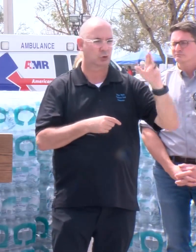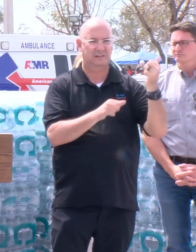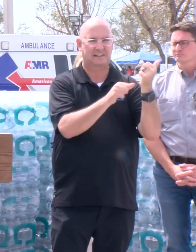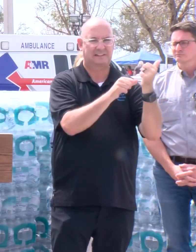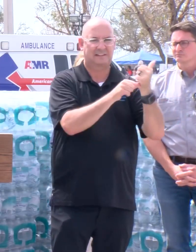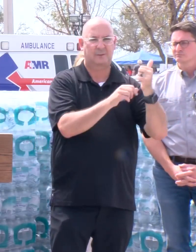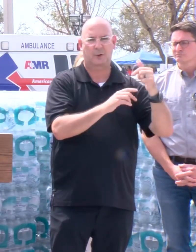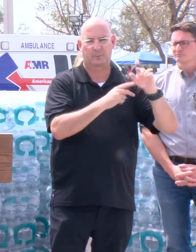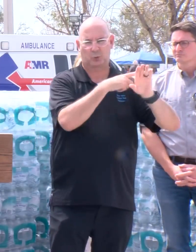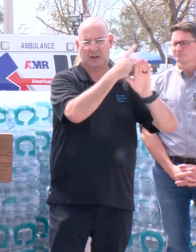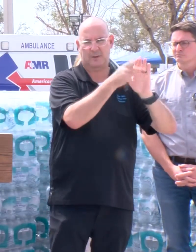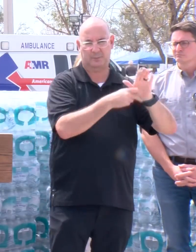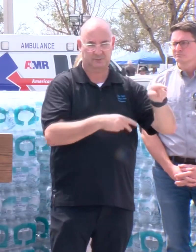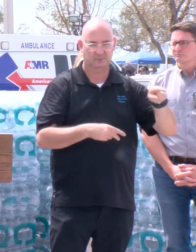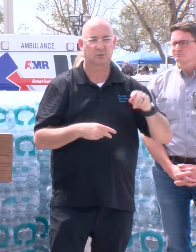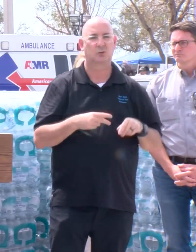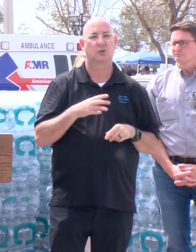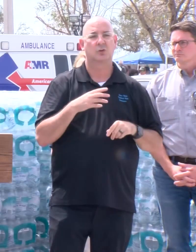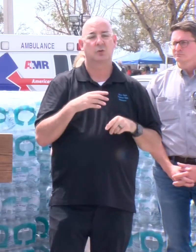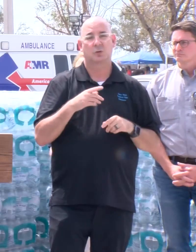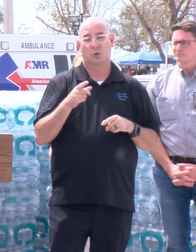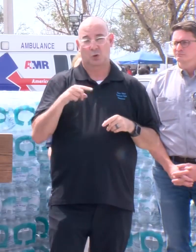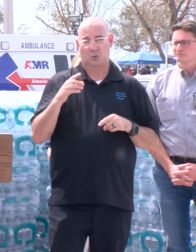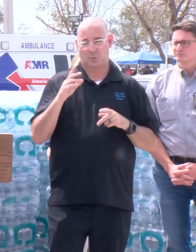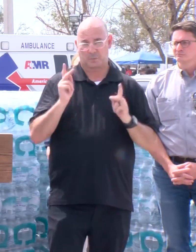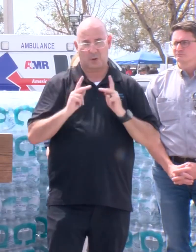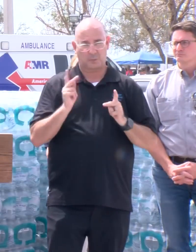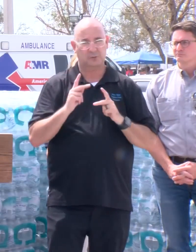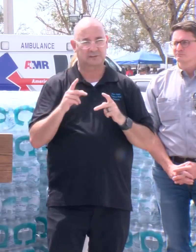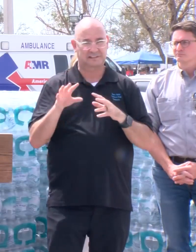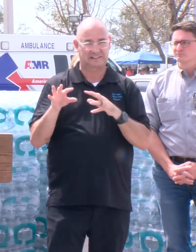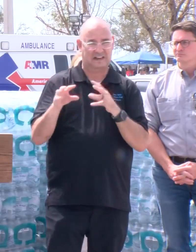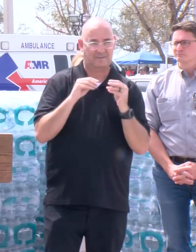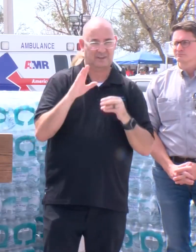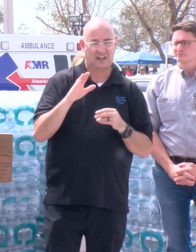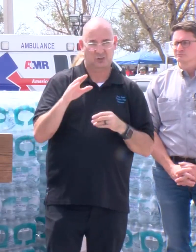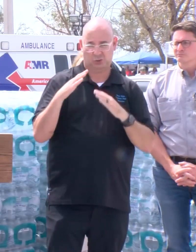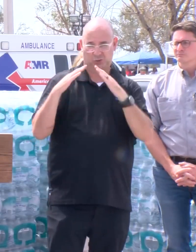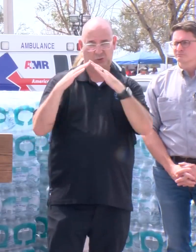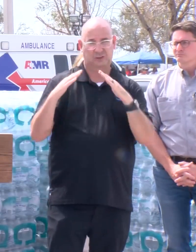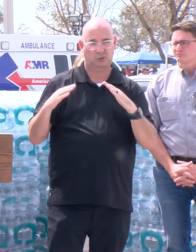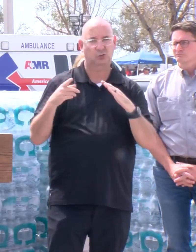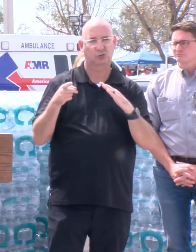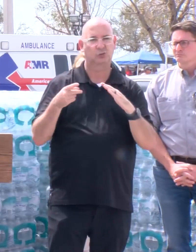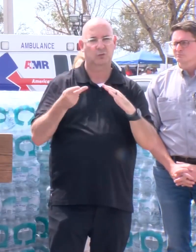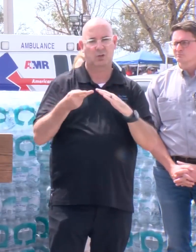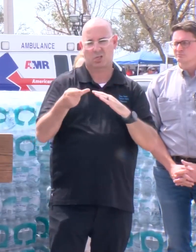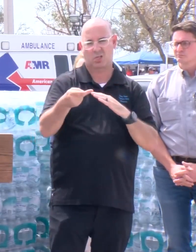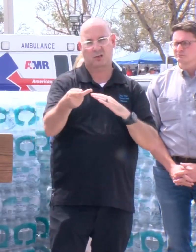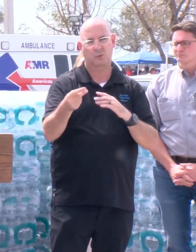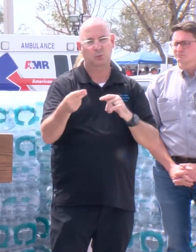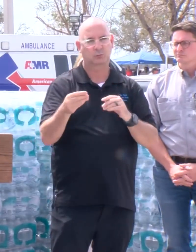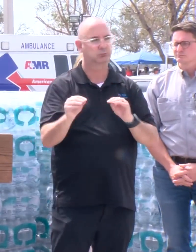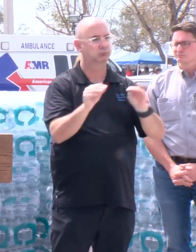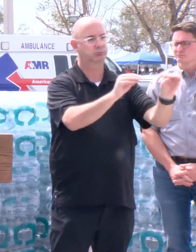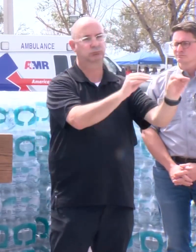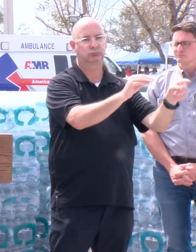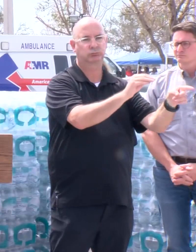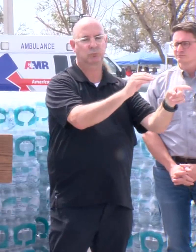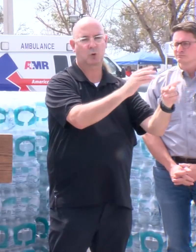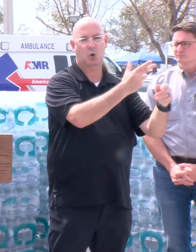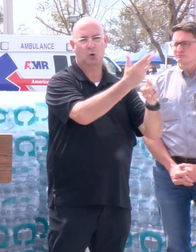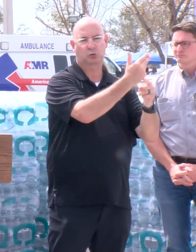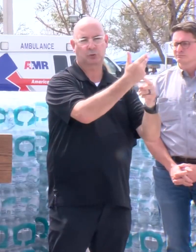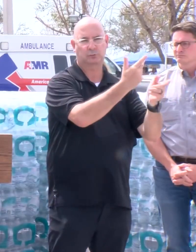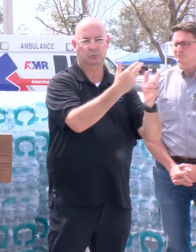move out of a shelter and move into a hotel. That starts with your FEMA registration. You need to make sure that you're registered for FEMA,